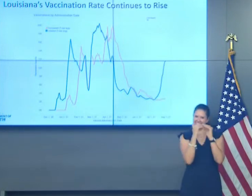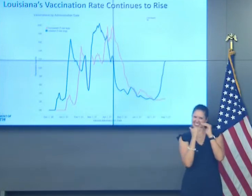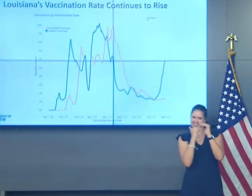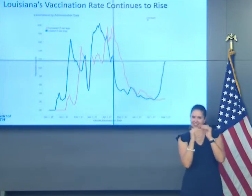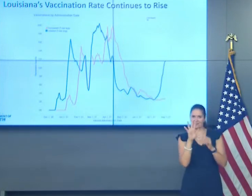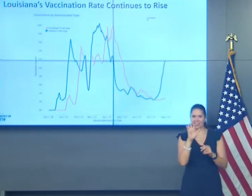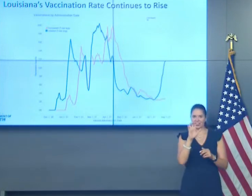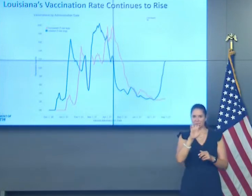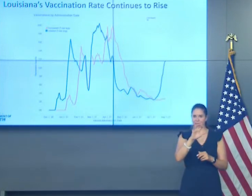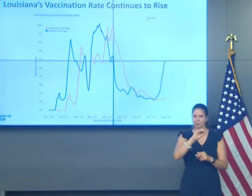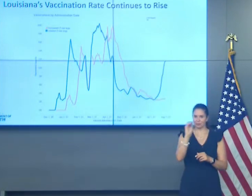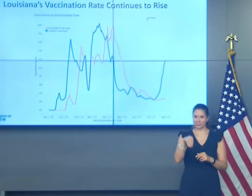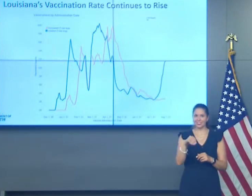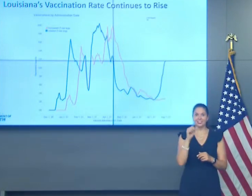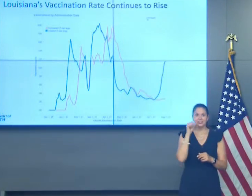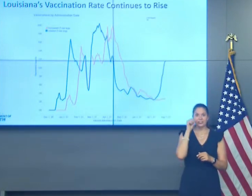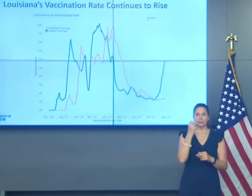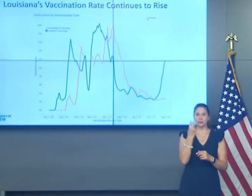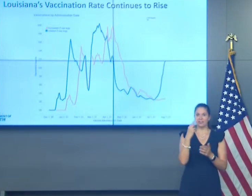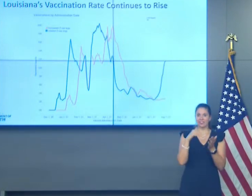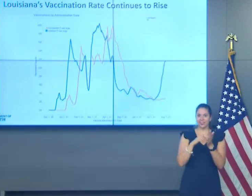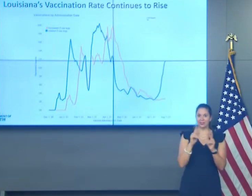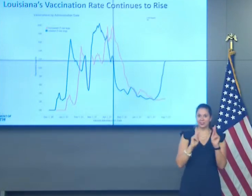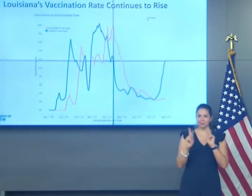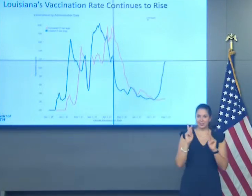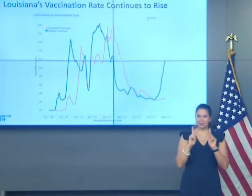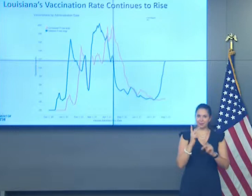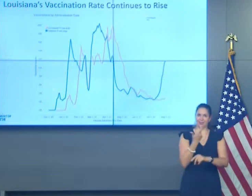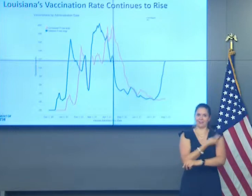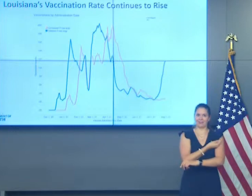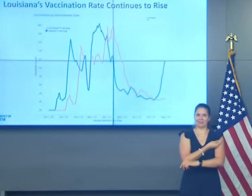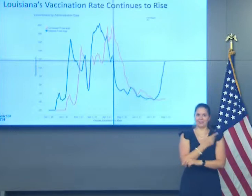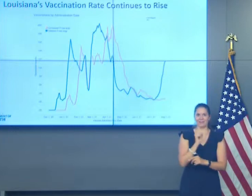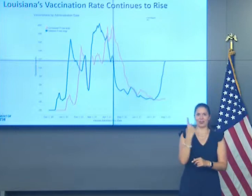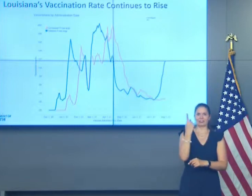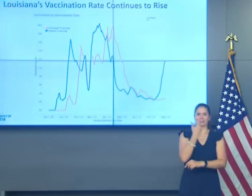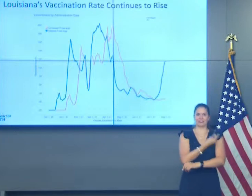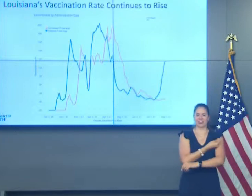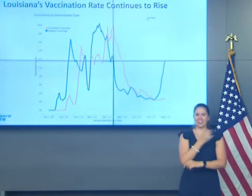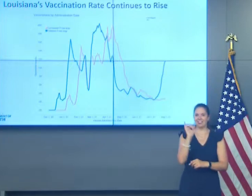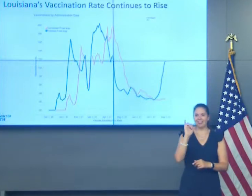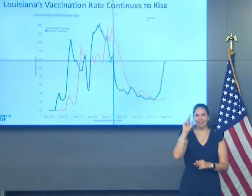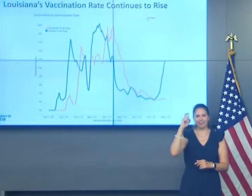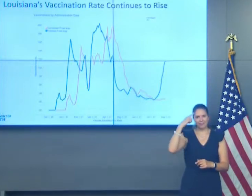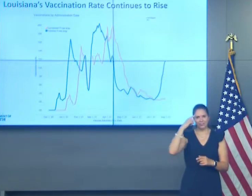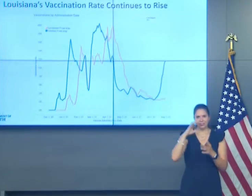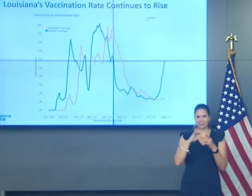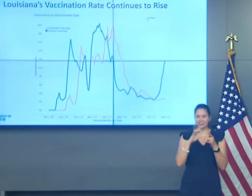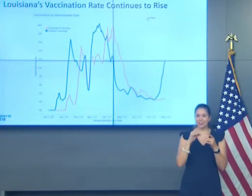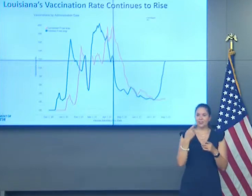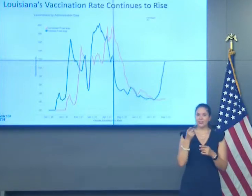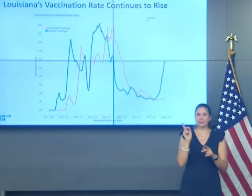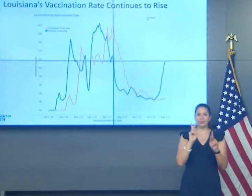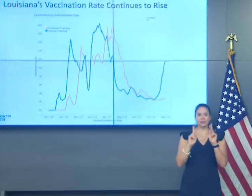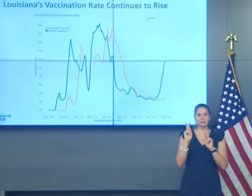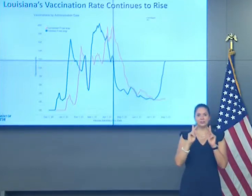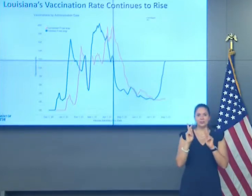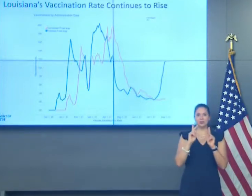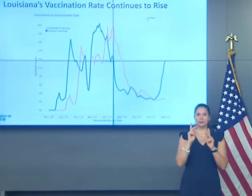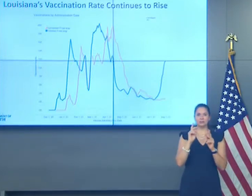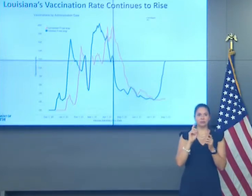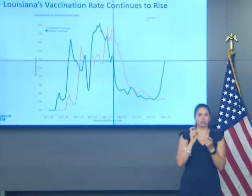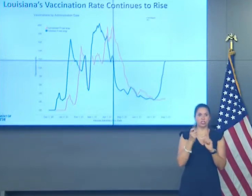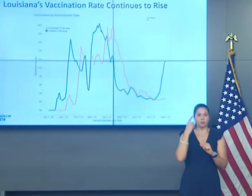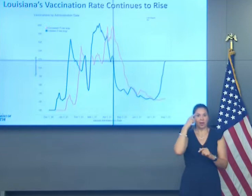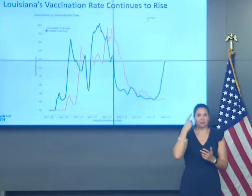500%. And yesterday, about 12,000 people got their first shot. Just like the governor said, those folks all changed